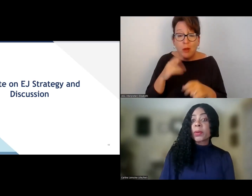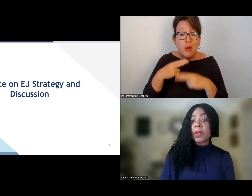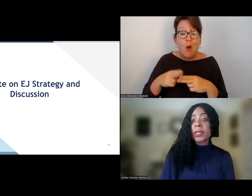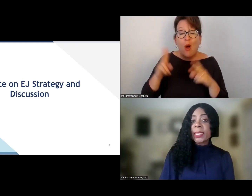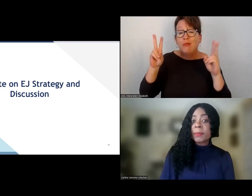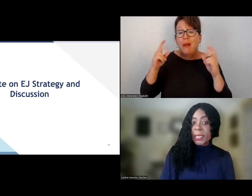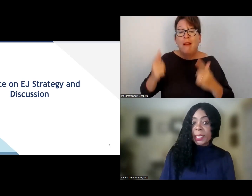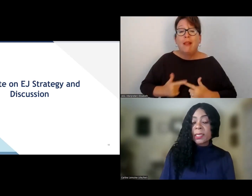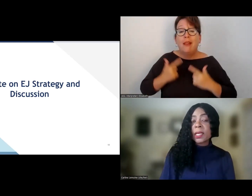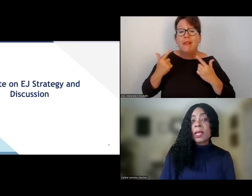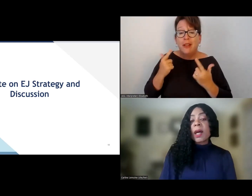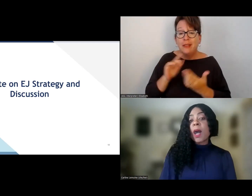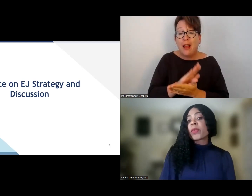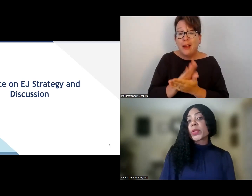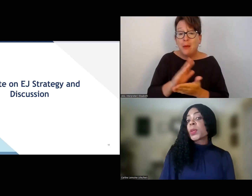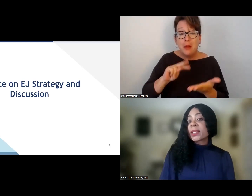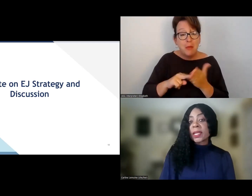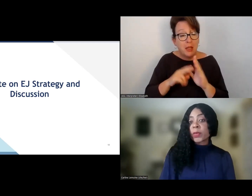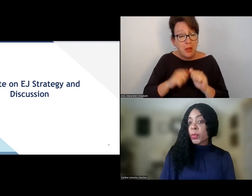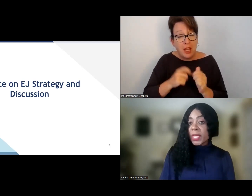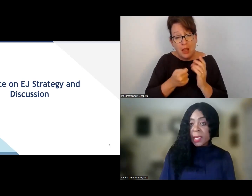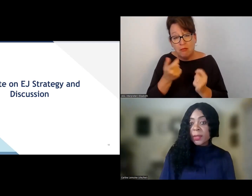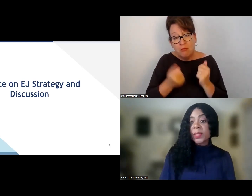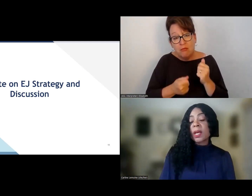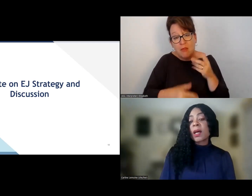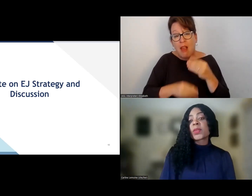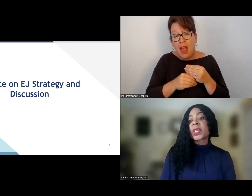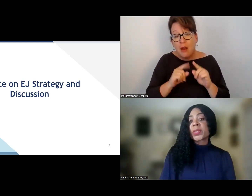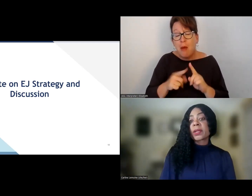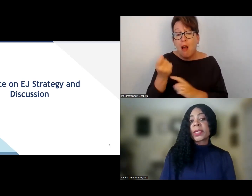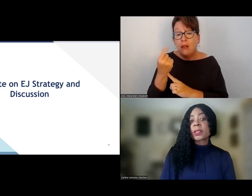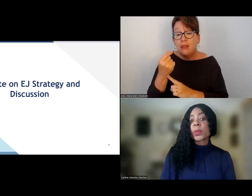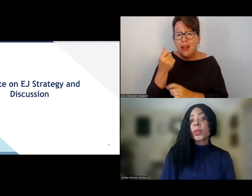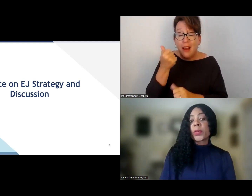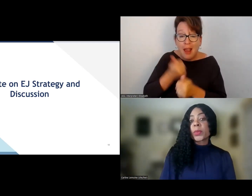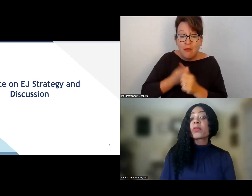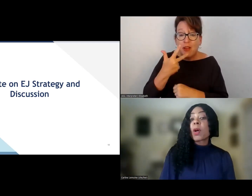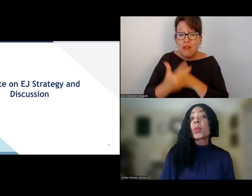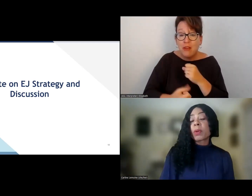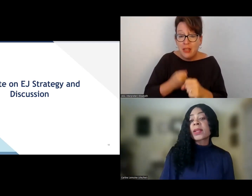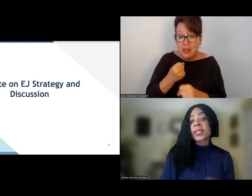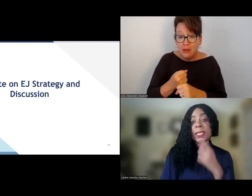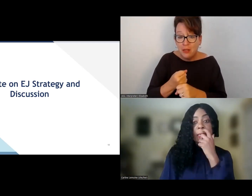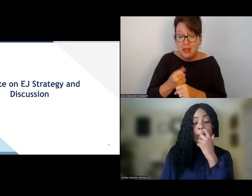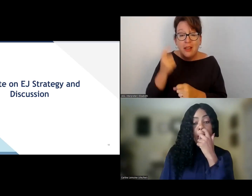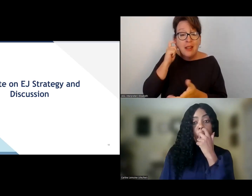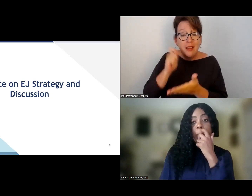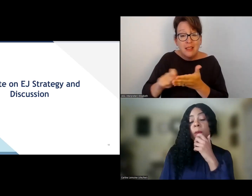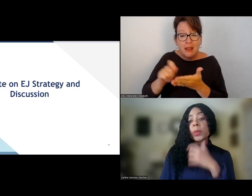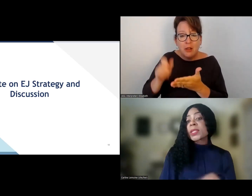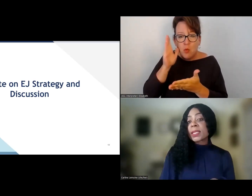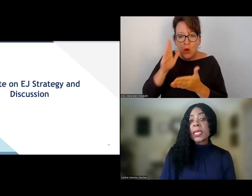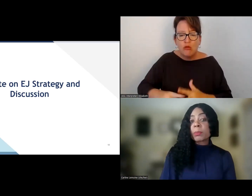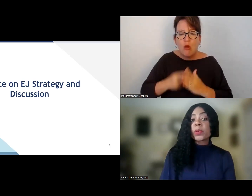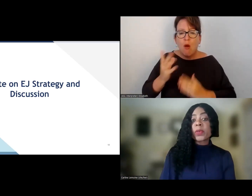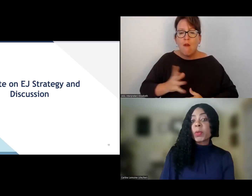can be periodically updated. However, no less than every 3 years, the Secretariat will go through a formal process where